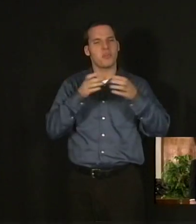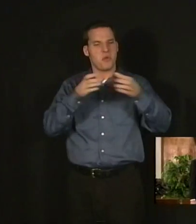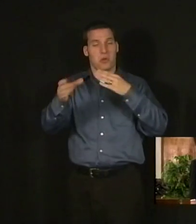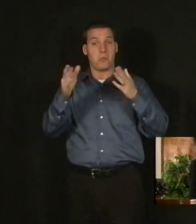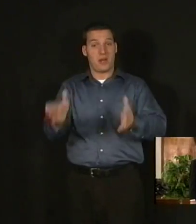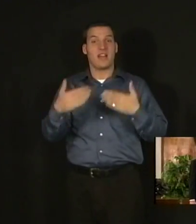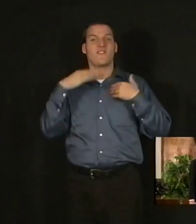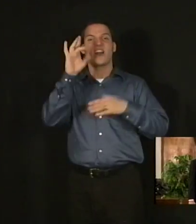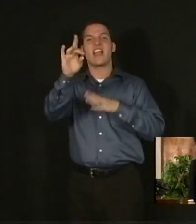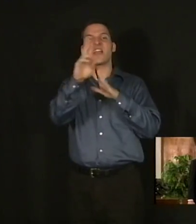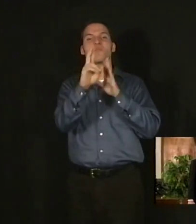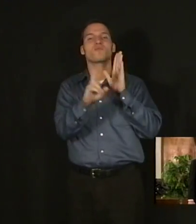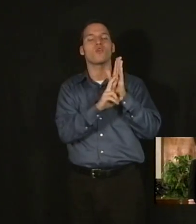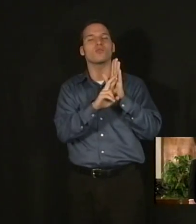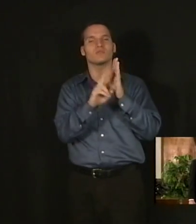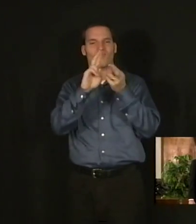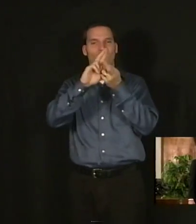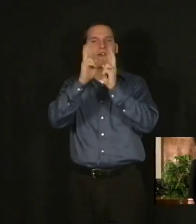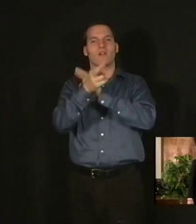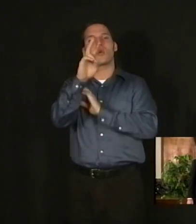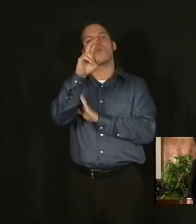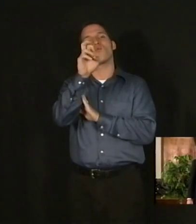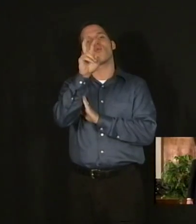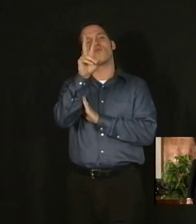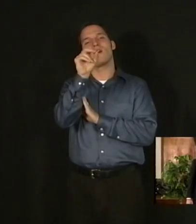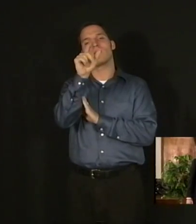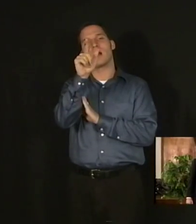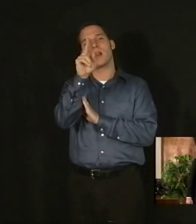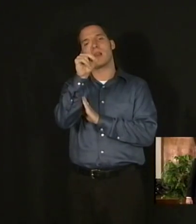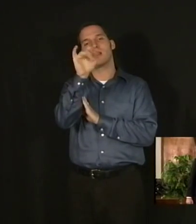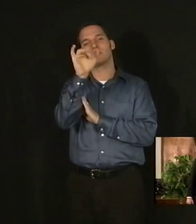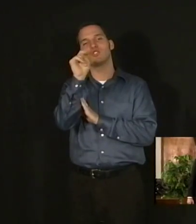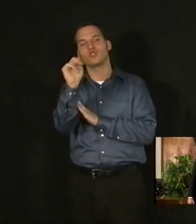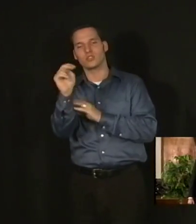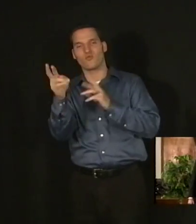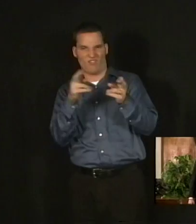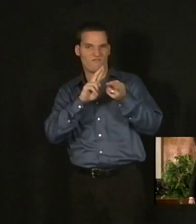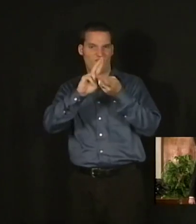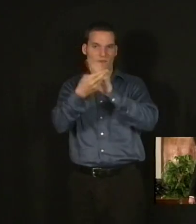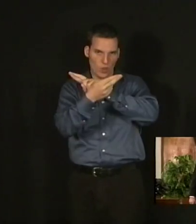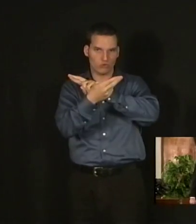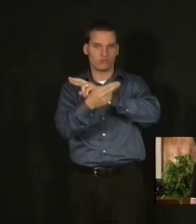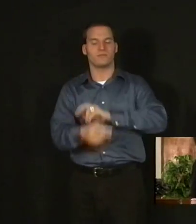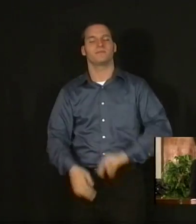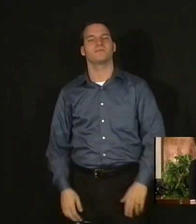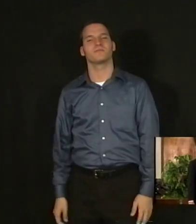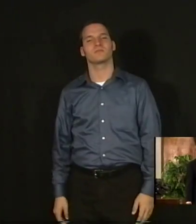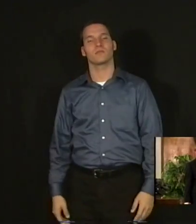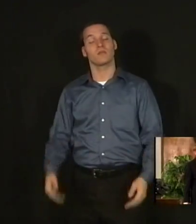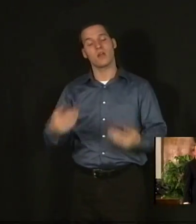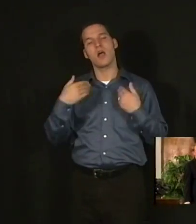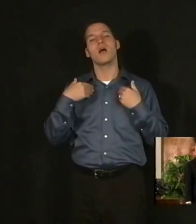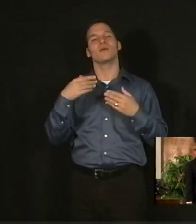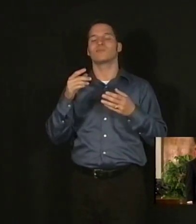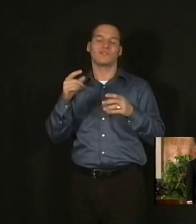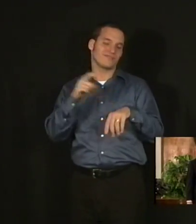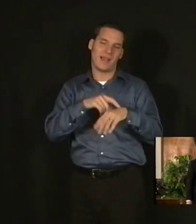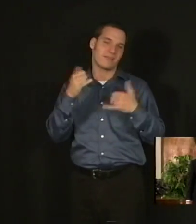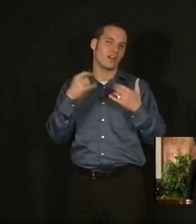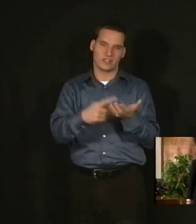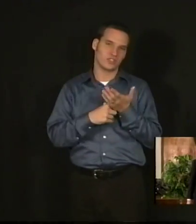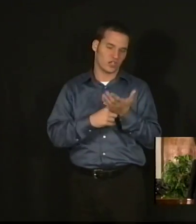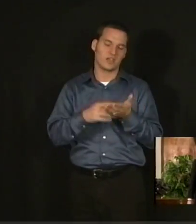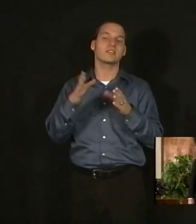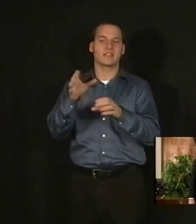communists have 8 rules for revolution, different ways, there's different things they want to do to take over a country. We don't have time to go over them all now. I have to cover that some other time, or get our college class,